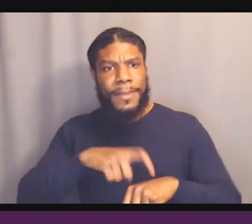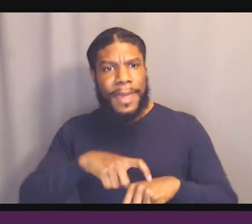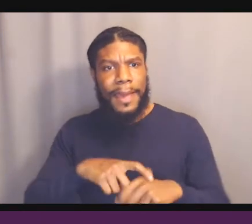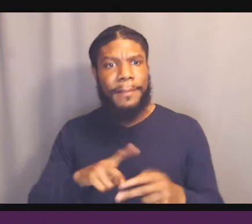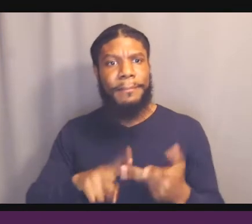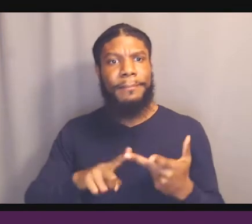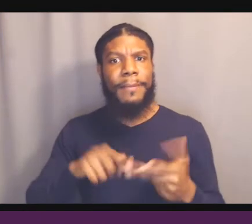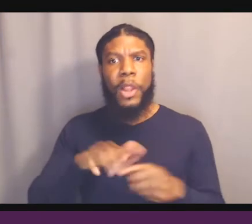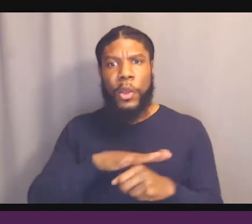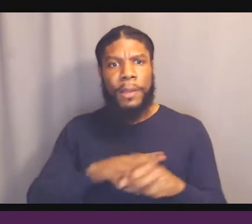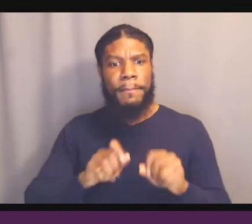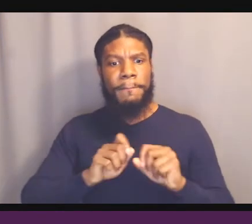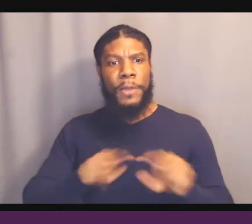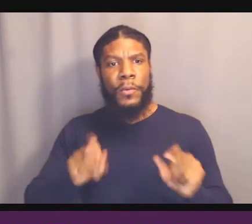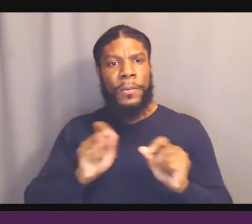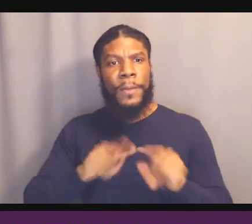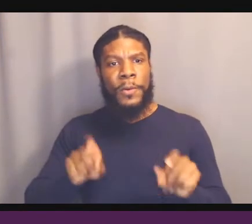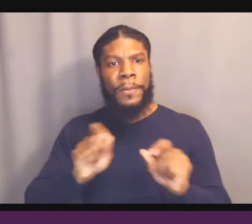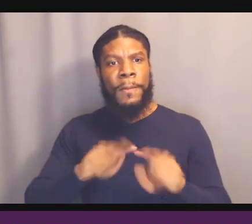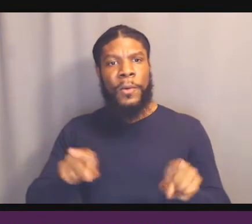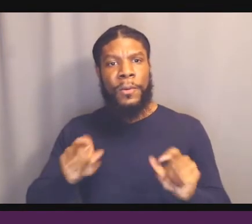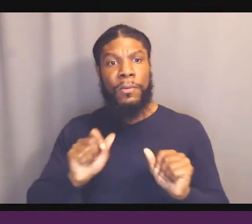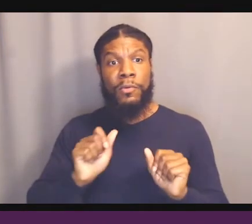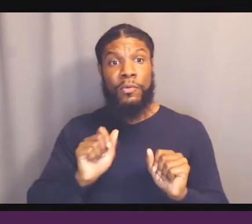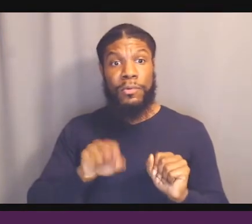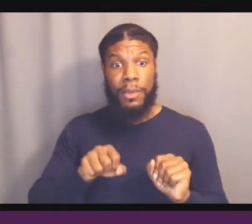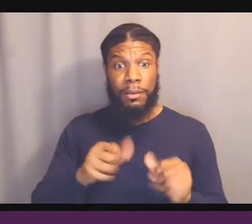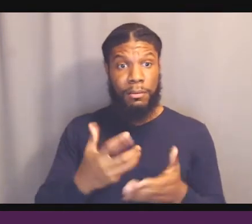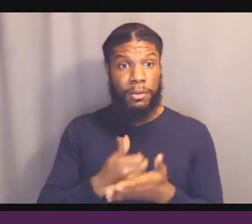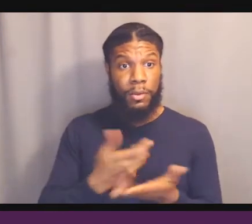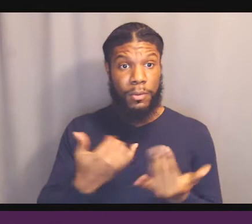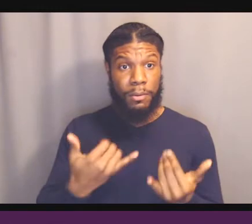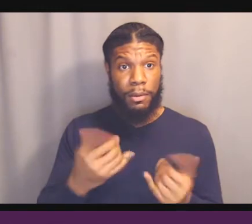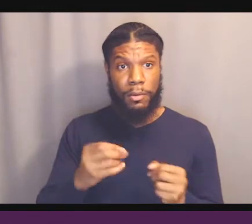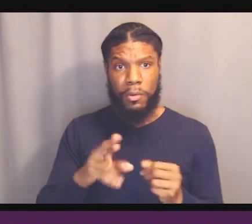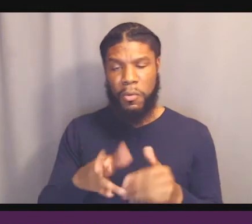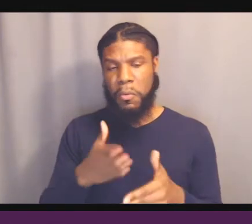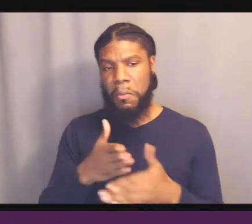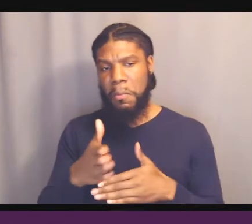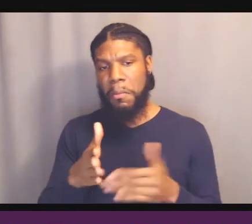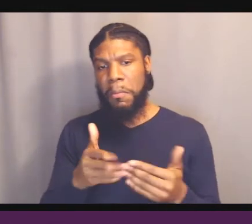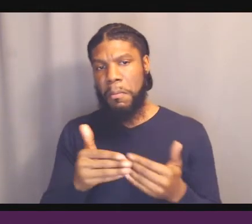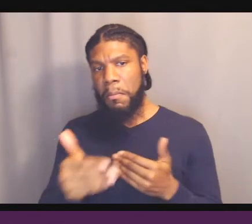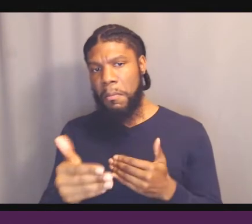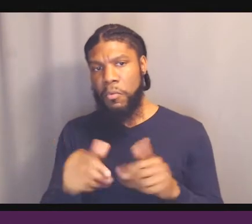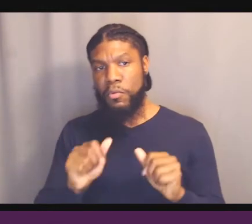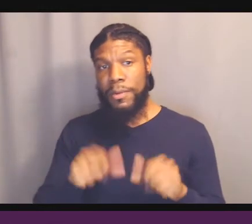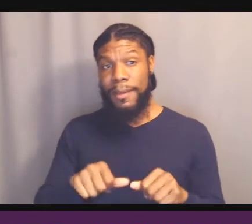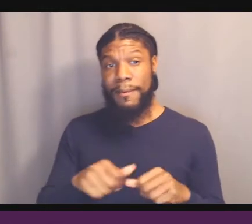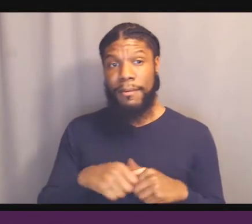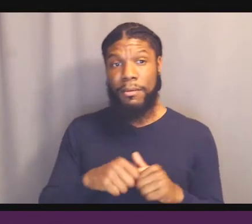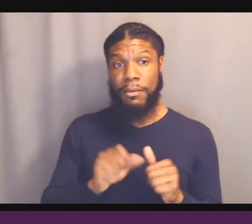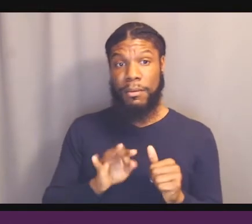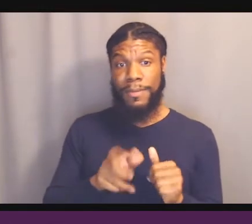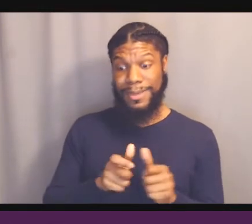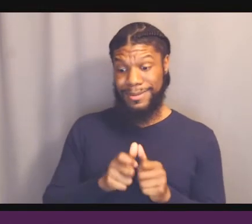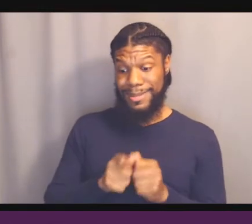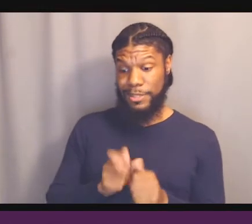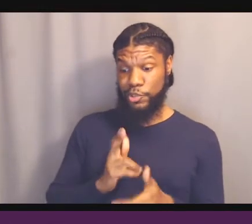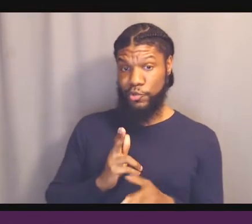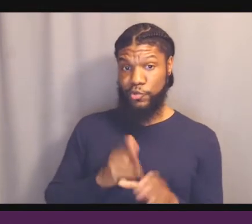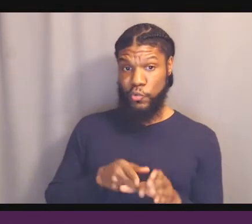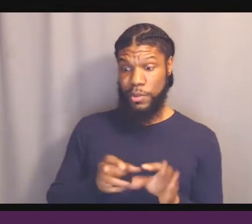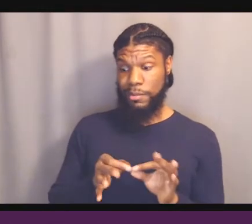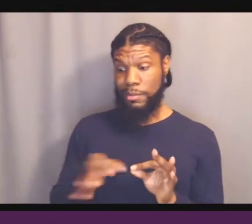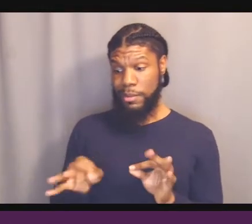be a inbox to them later. That could be a text if they text the text to join. That could